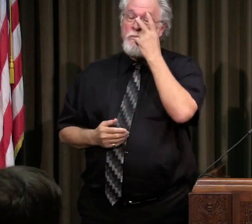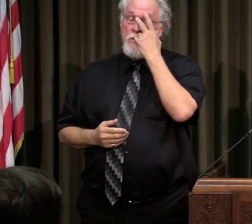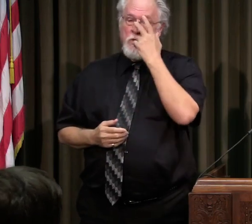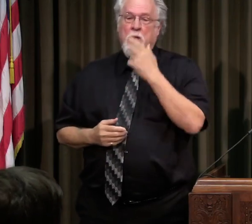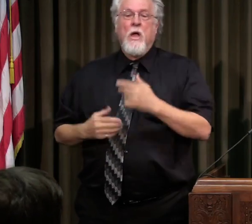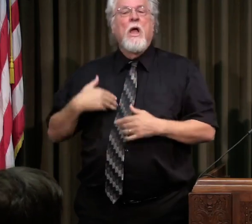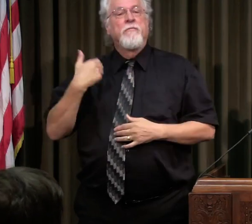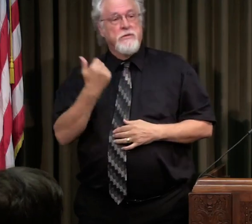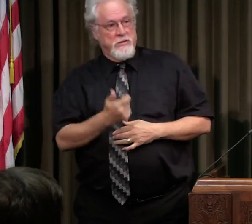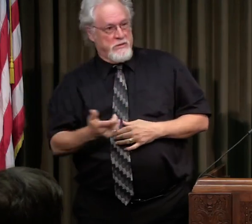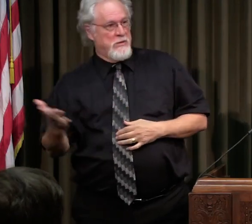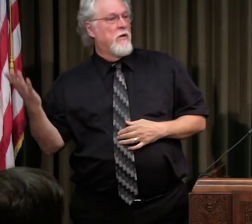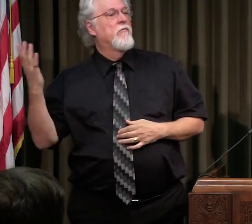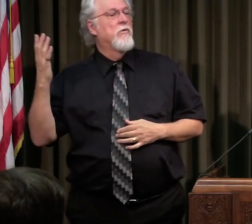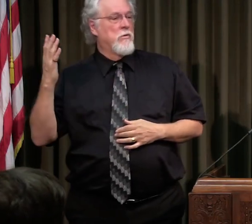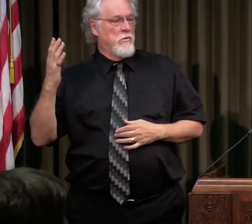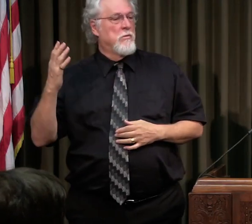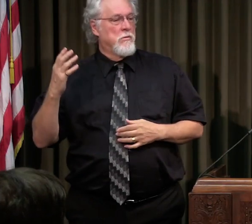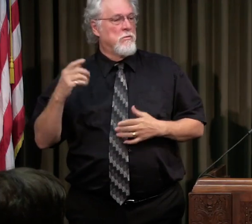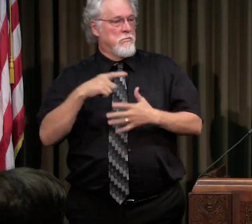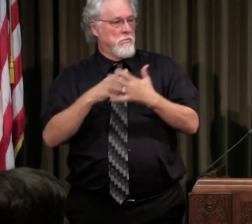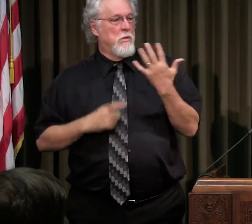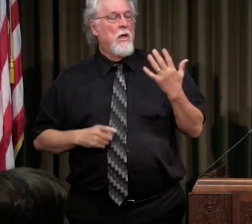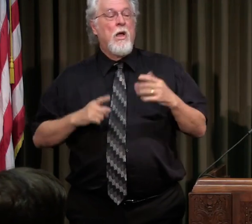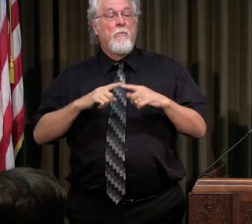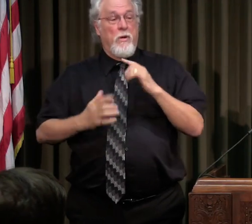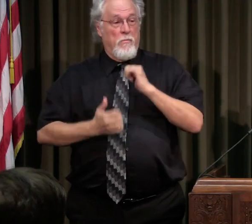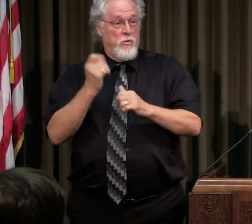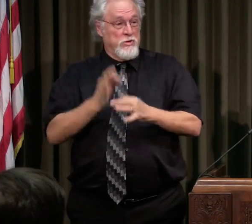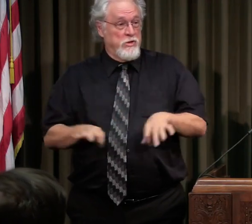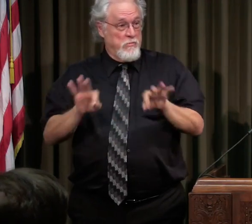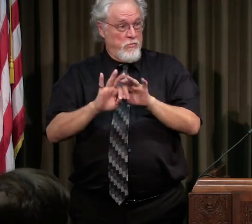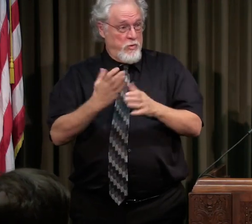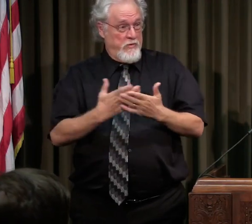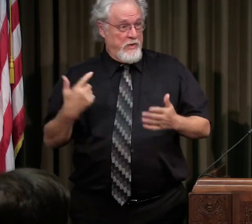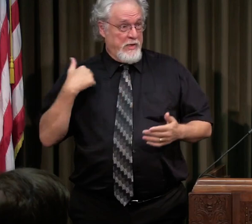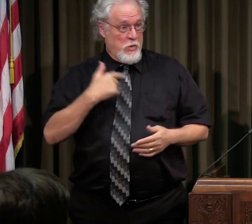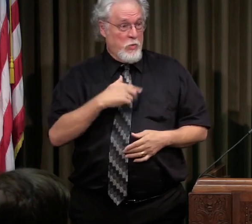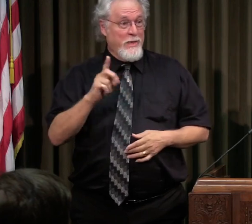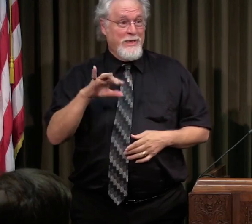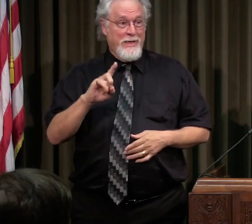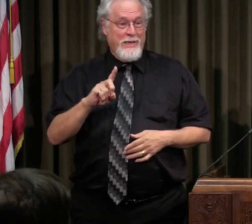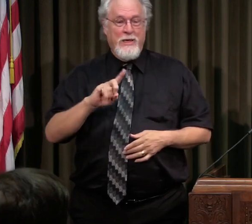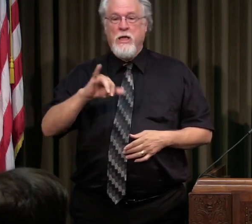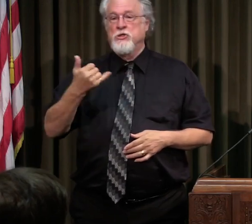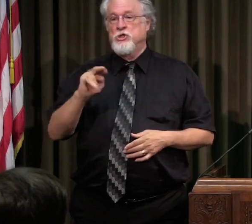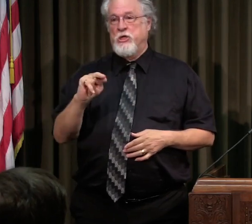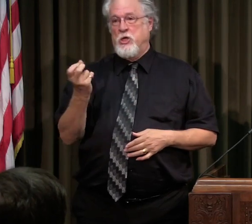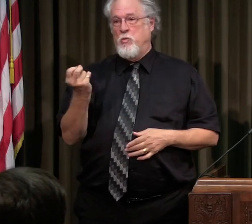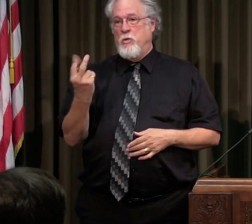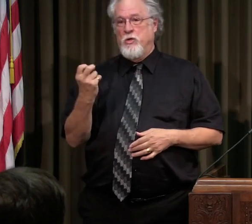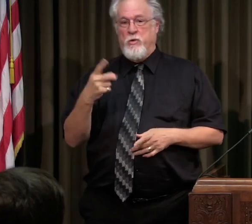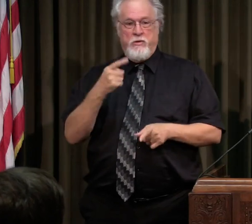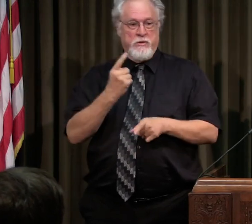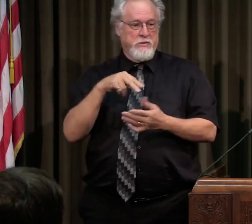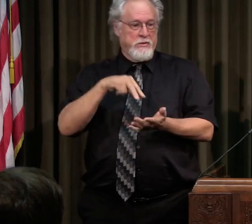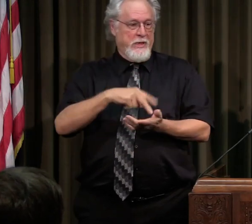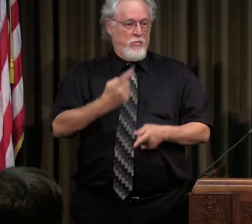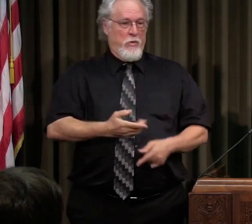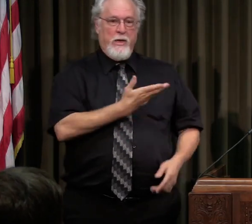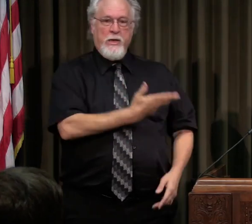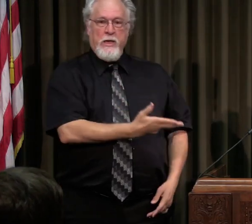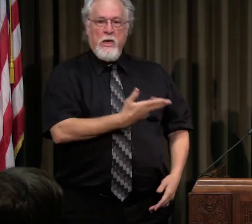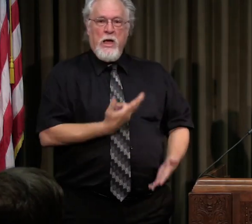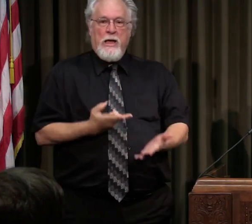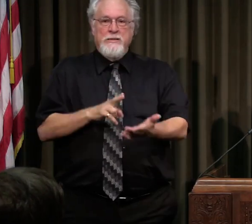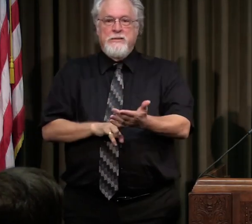there have been a number of them, but clearly the most important thing that we've done, I did on January the 12th, standing right here, and that's when I